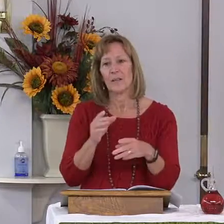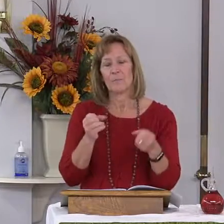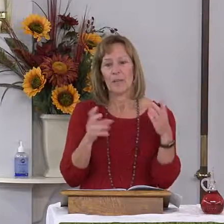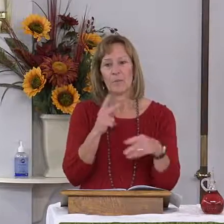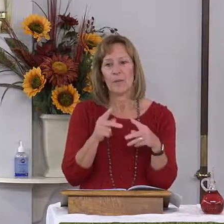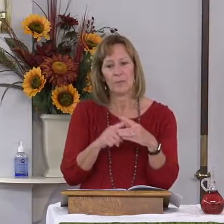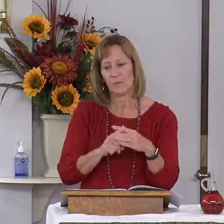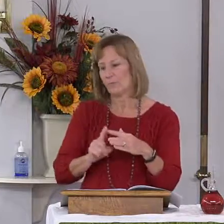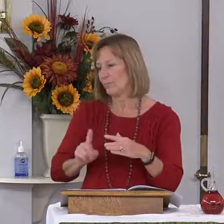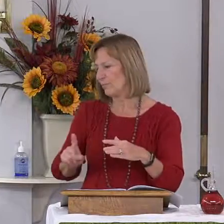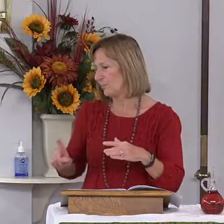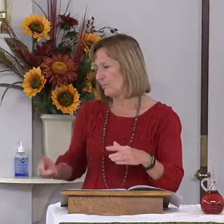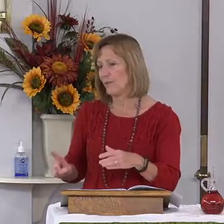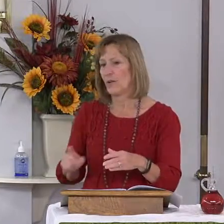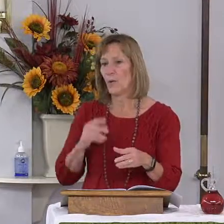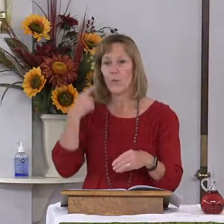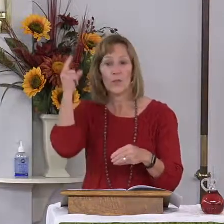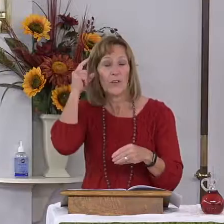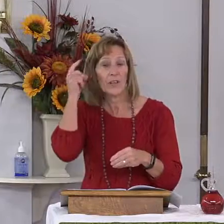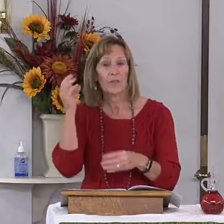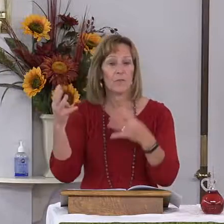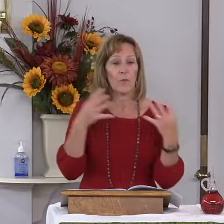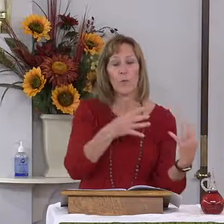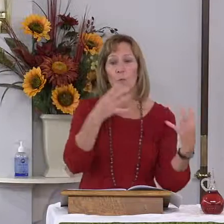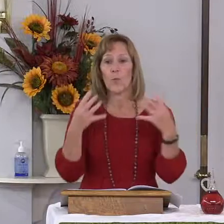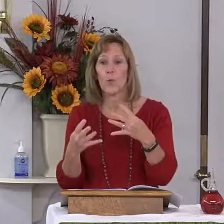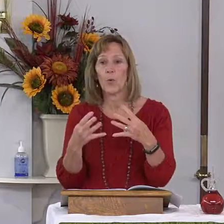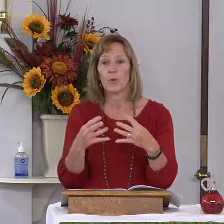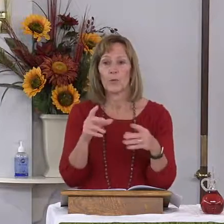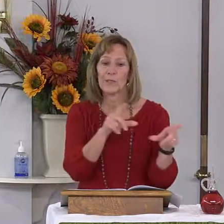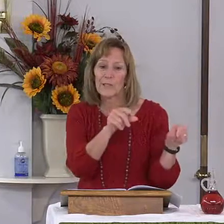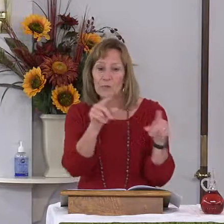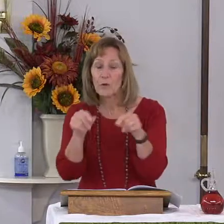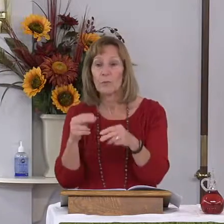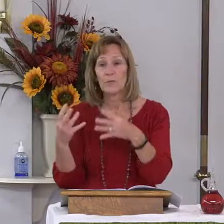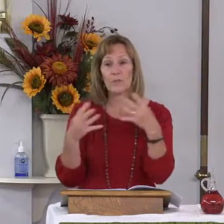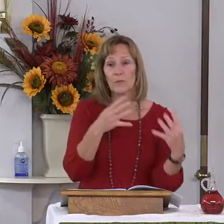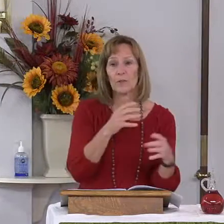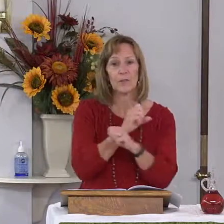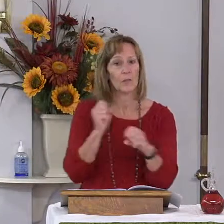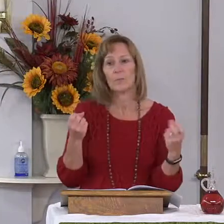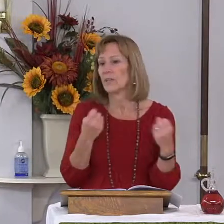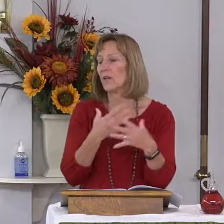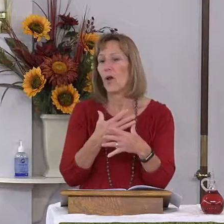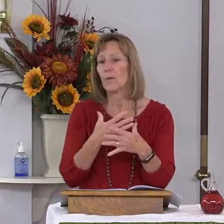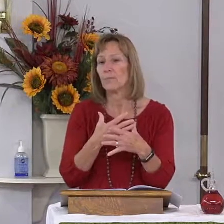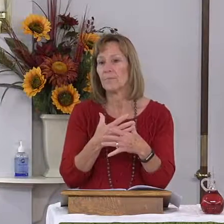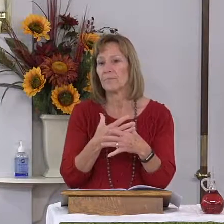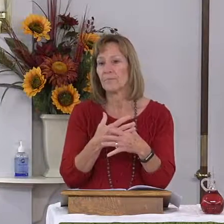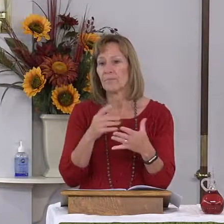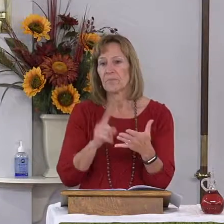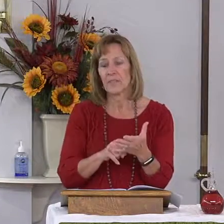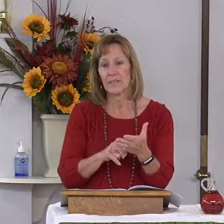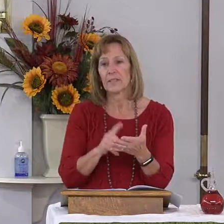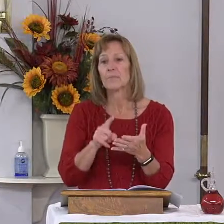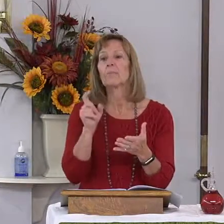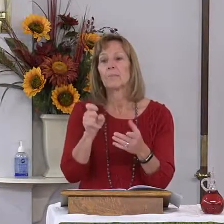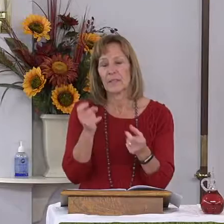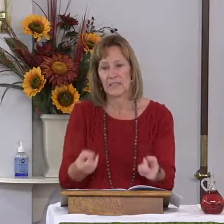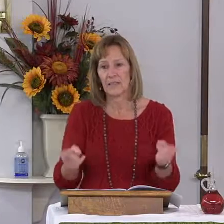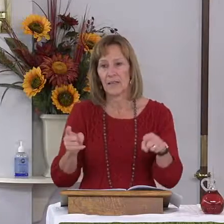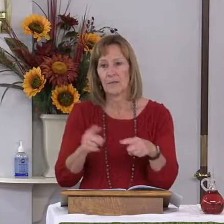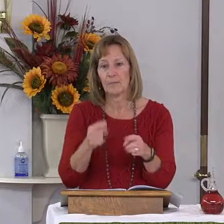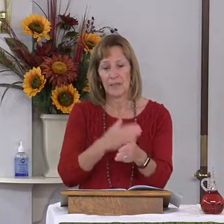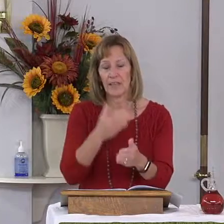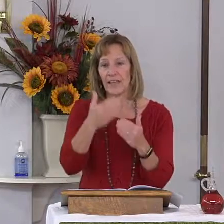astray. When you hear of wars and rumors of wars, do not be alarmed. This must take place, but the